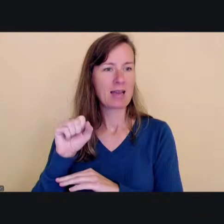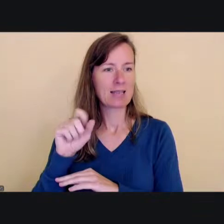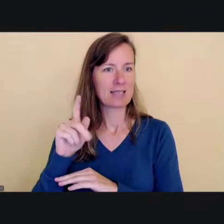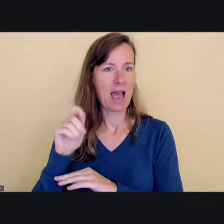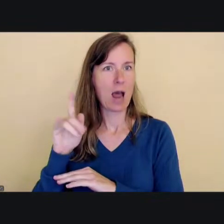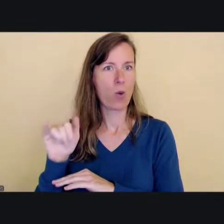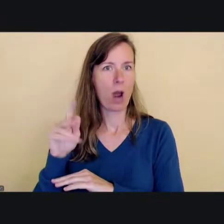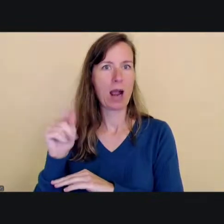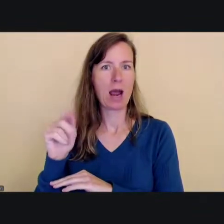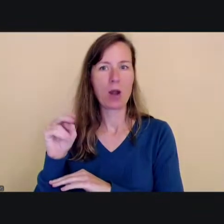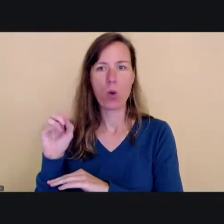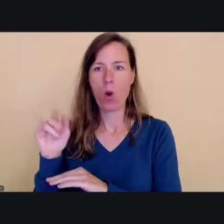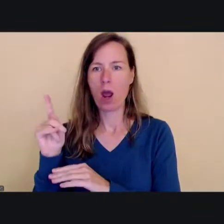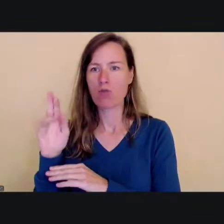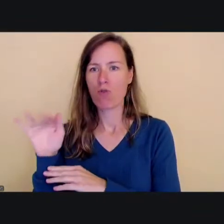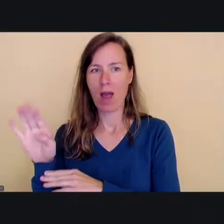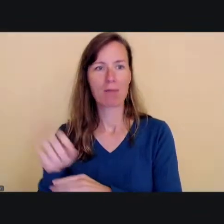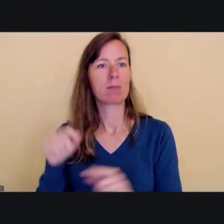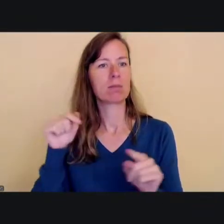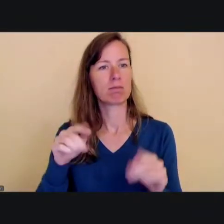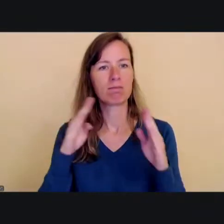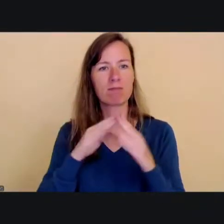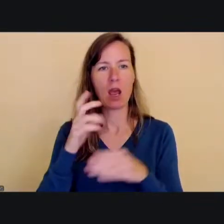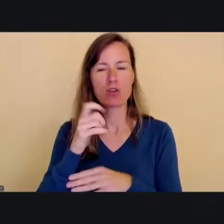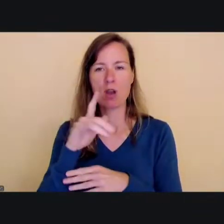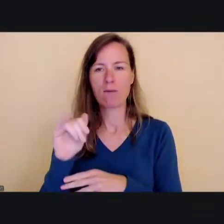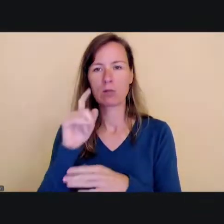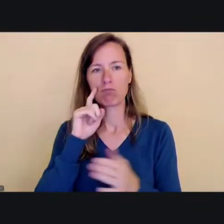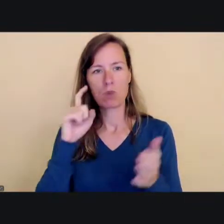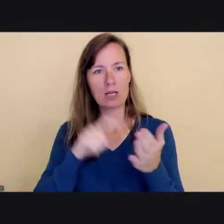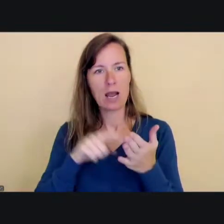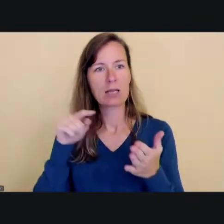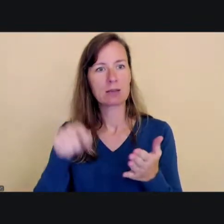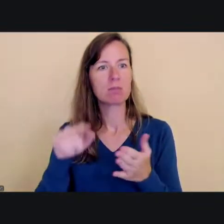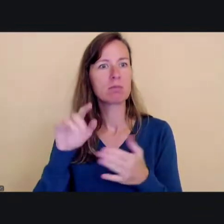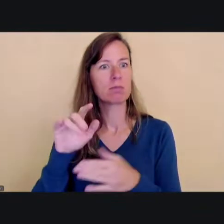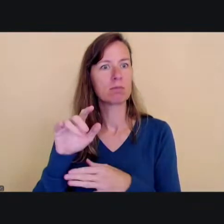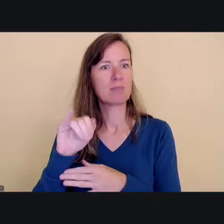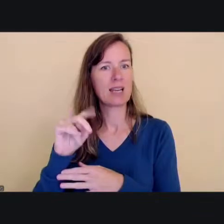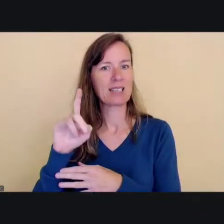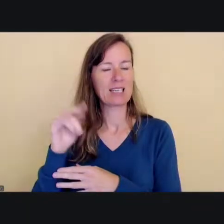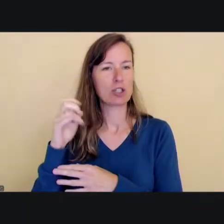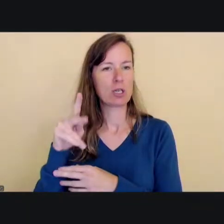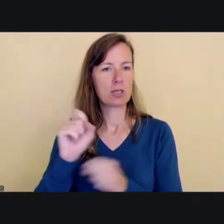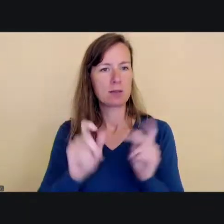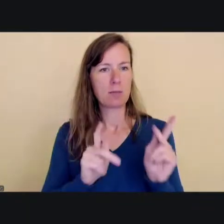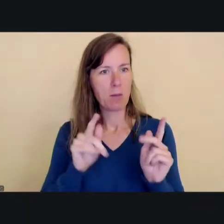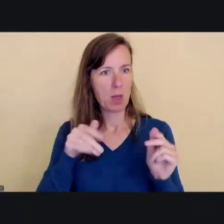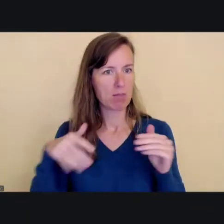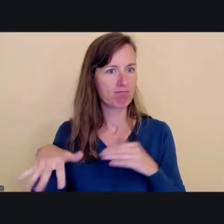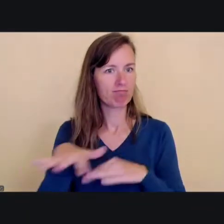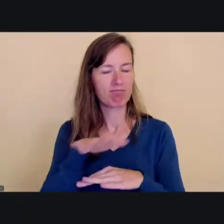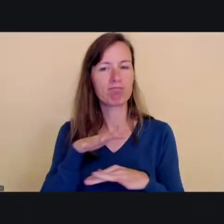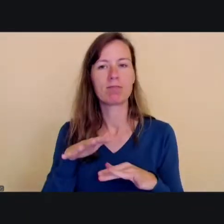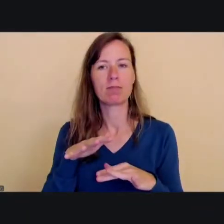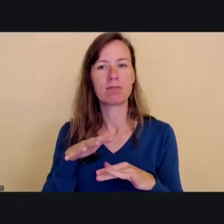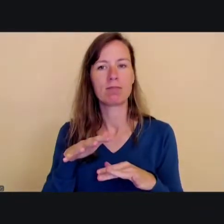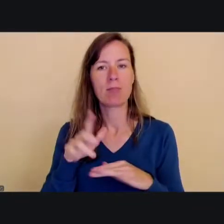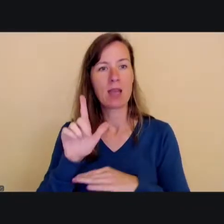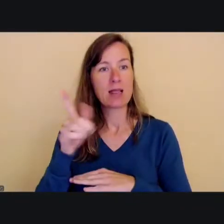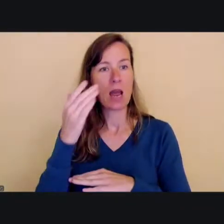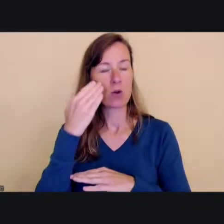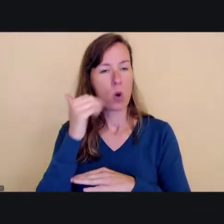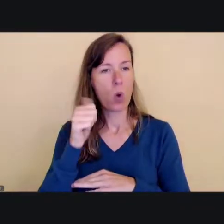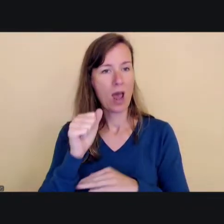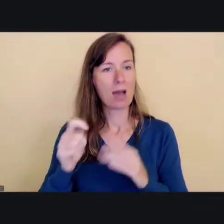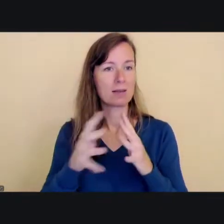whereas the Town of Cheverly recognizes that indigenous peoples of the lands that would later become known as the Americas have